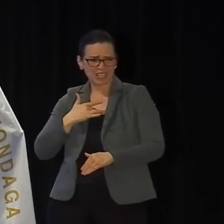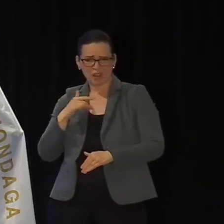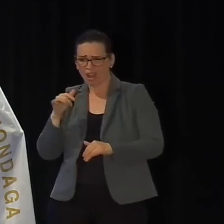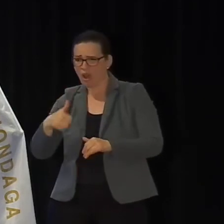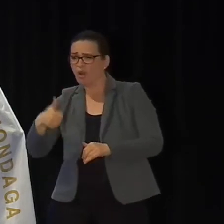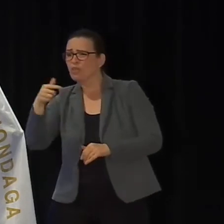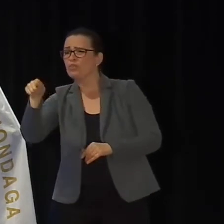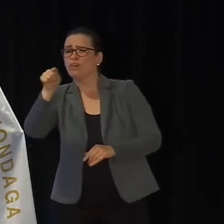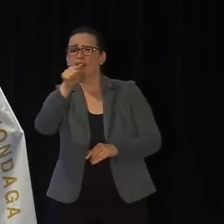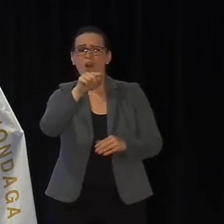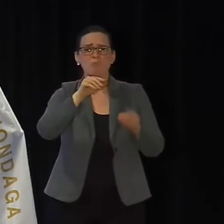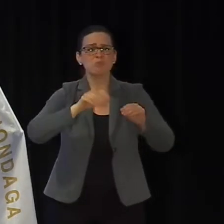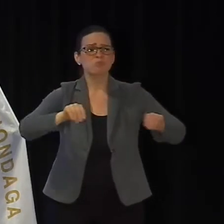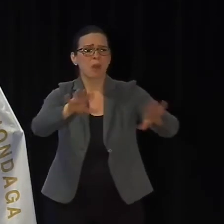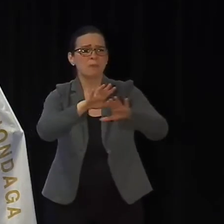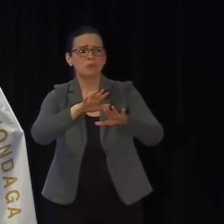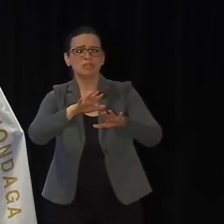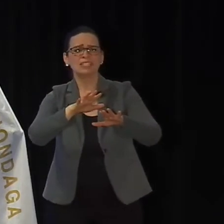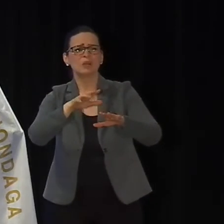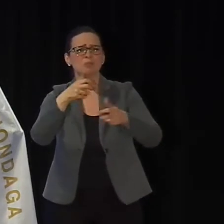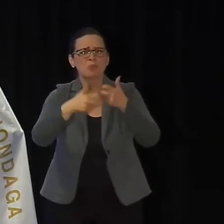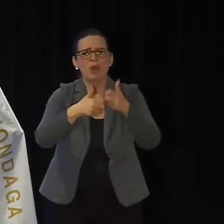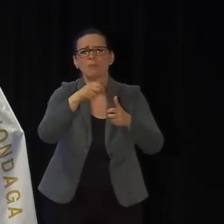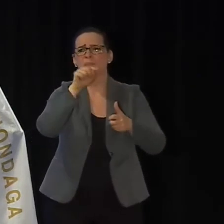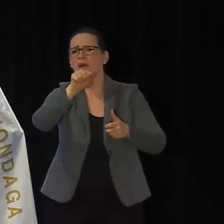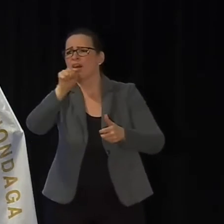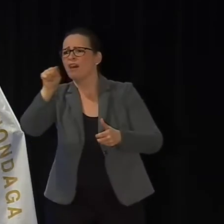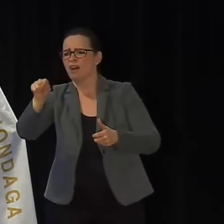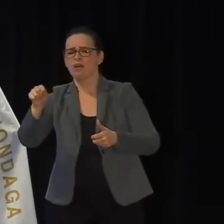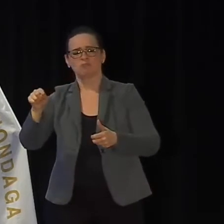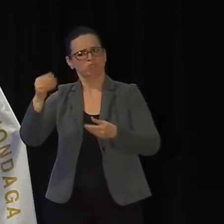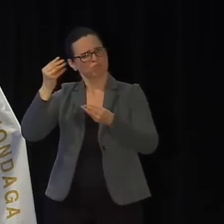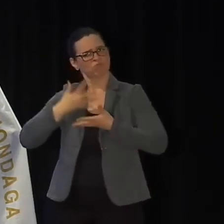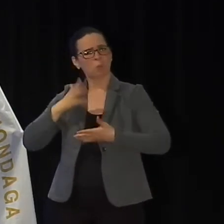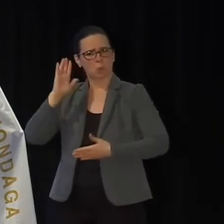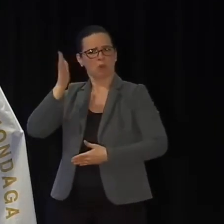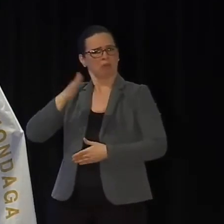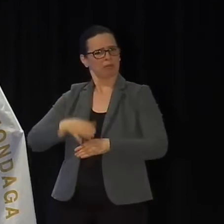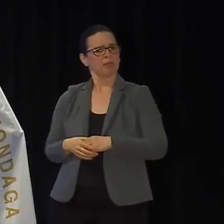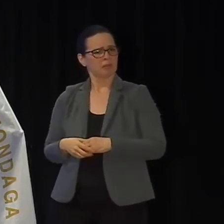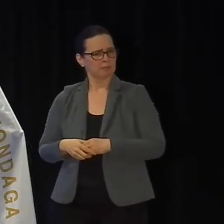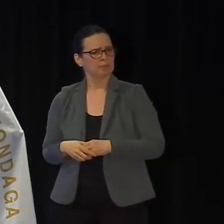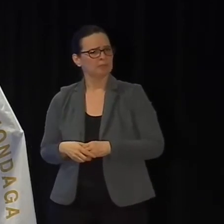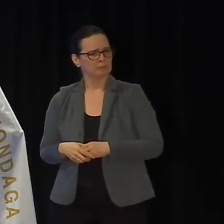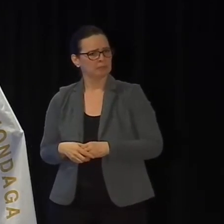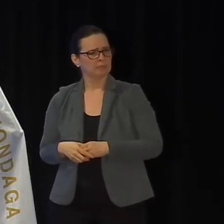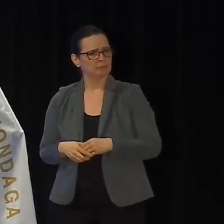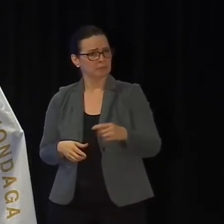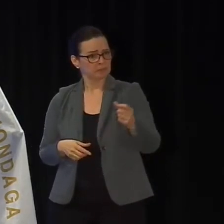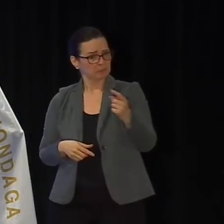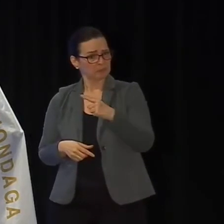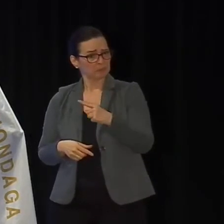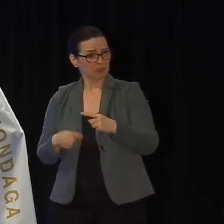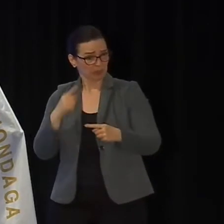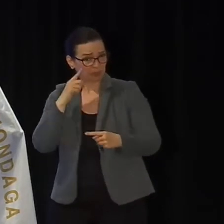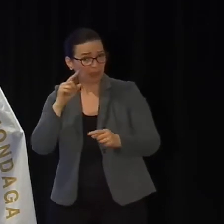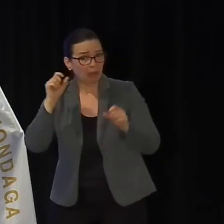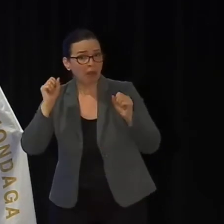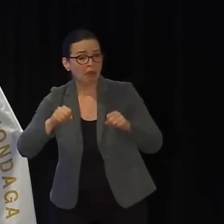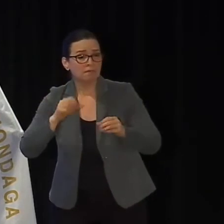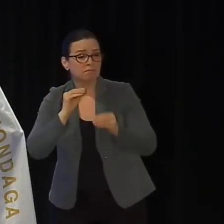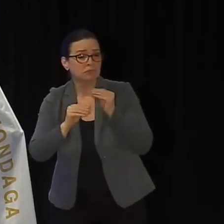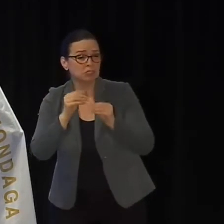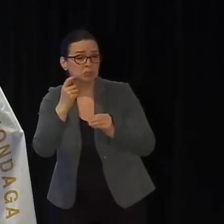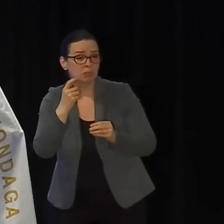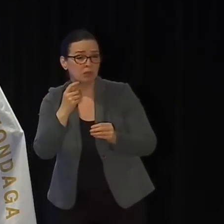immediately. Do you have confidence that these problems can actually get fixed? I mean, just this morning there was a stabbing outside